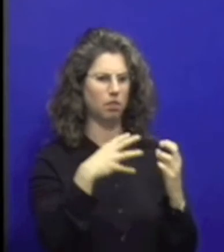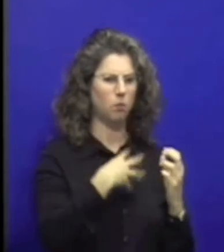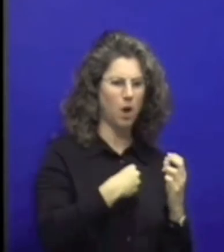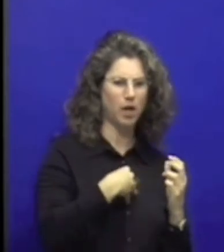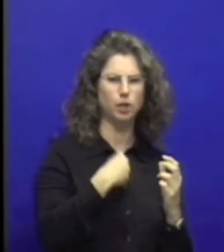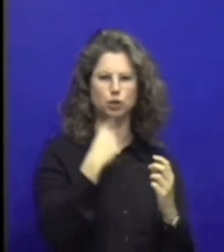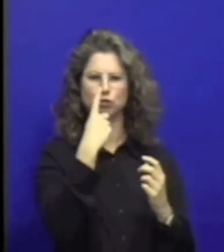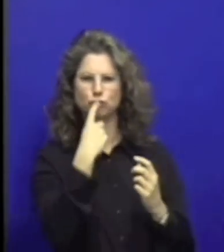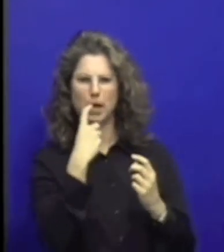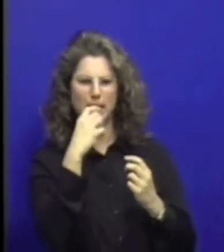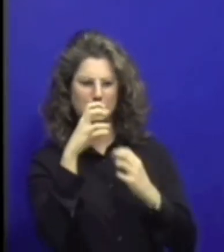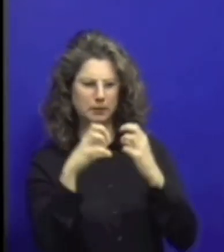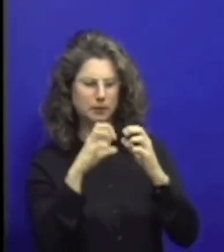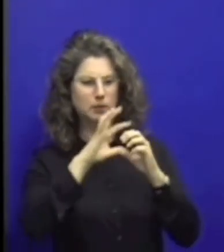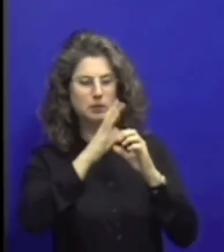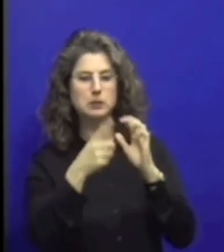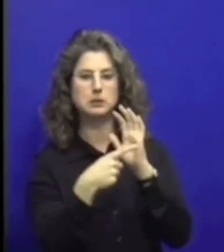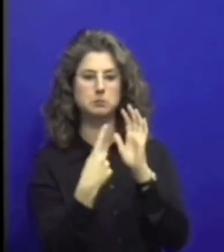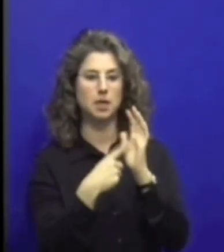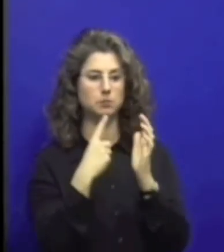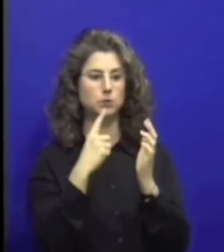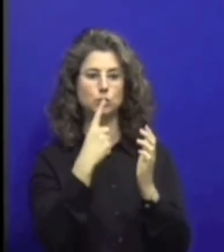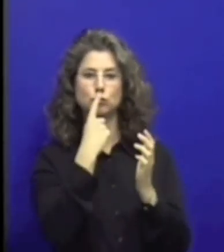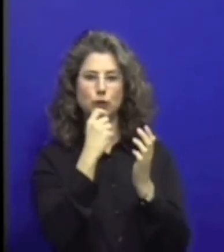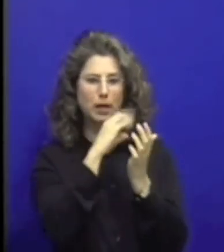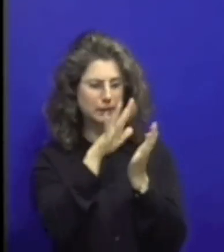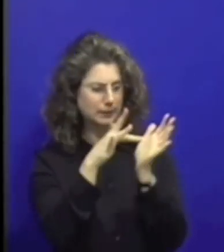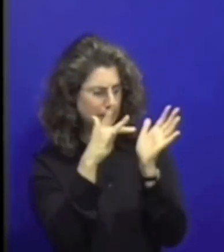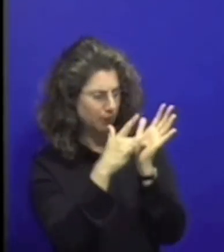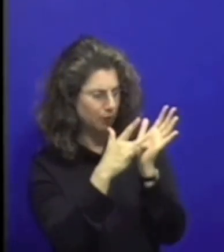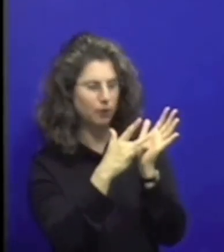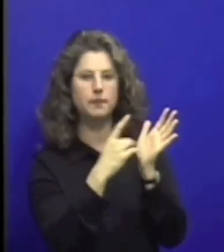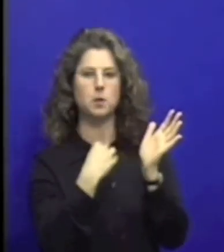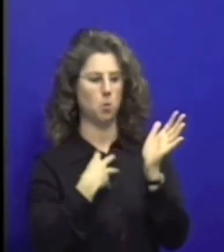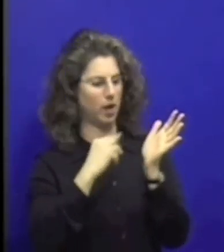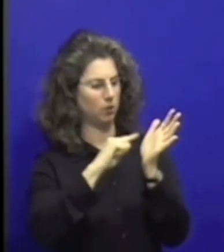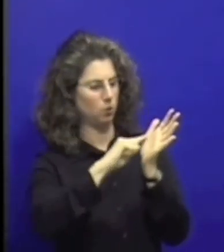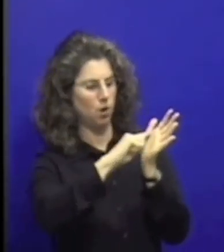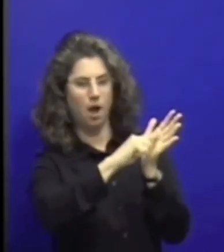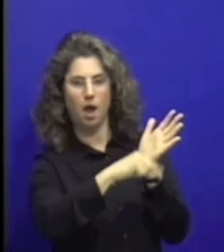white, usually a red center and a white border.